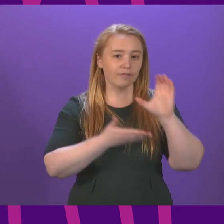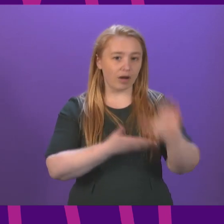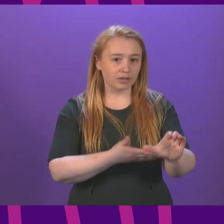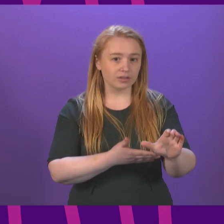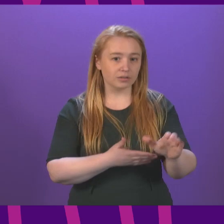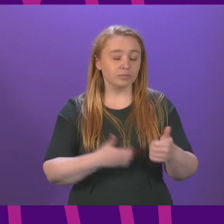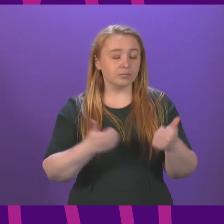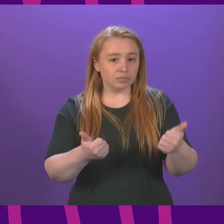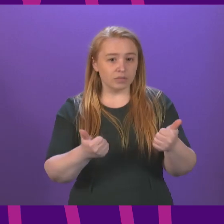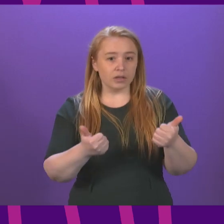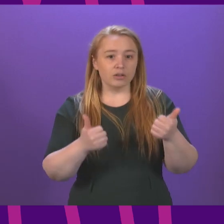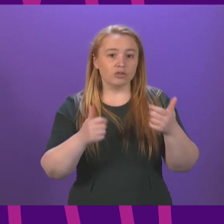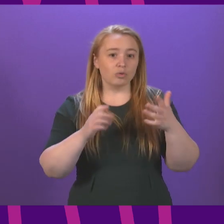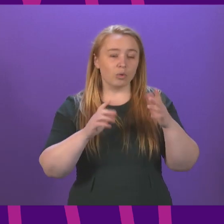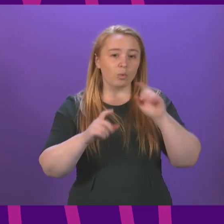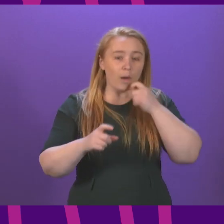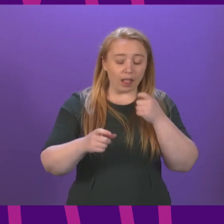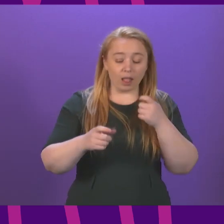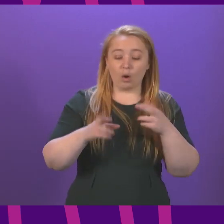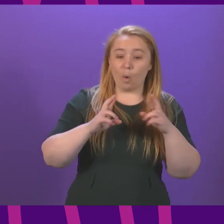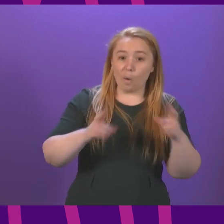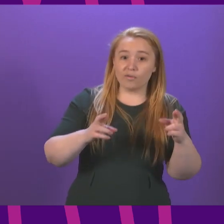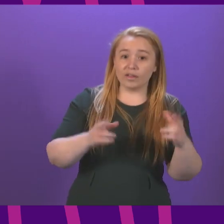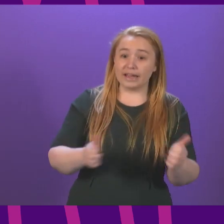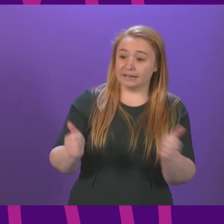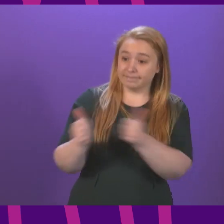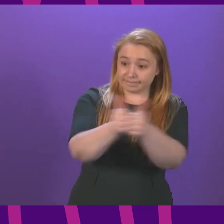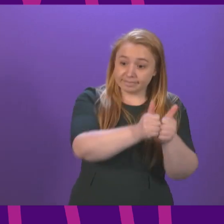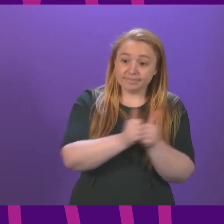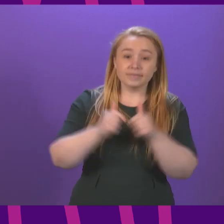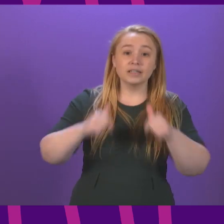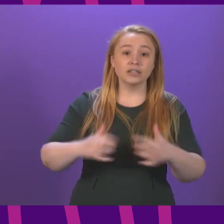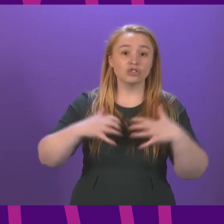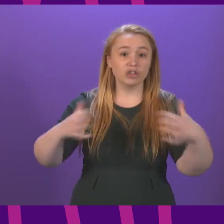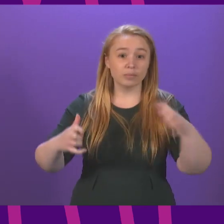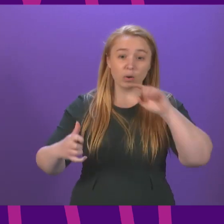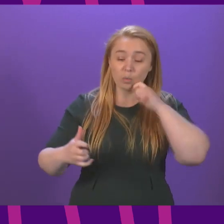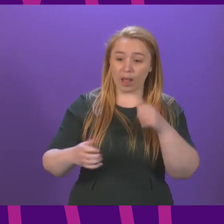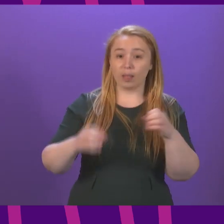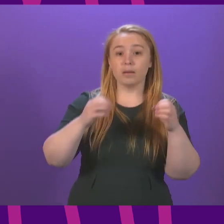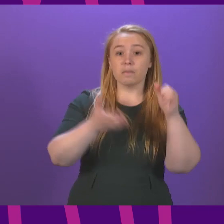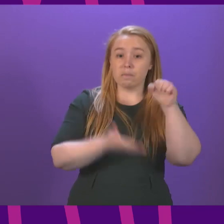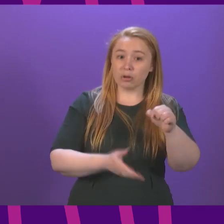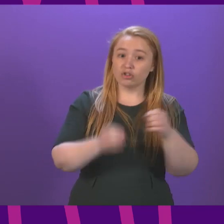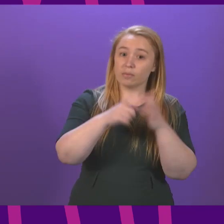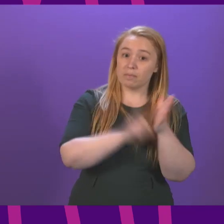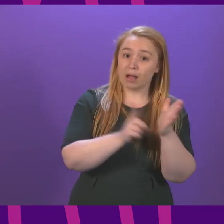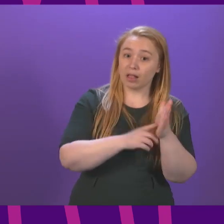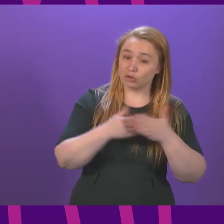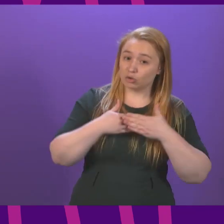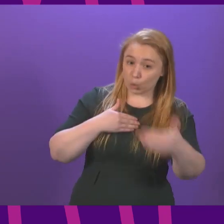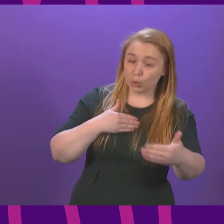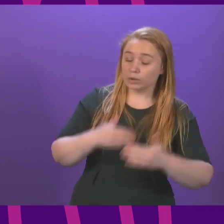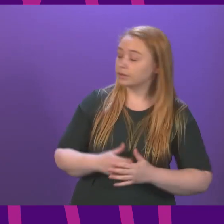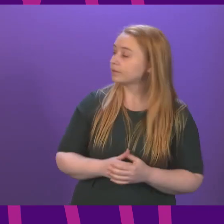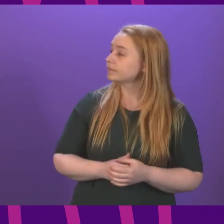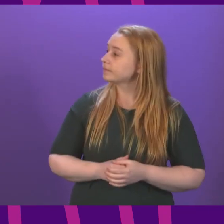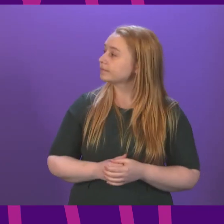work with these implications to build, I hope, consensus within this chamber for our budget bill in the coming days. John Mason.